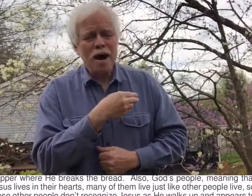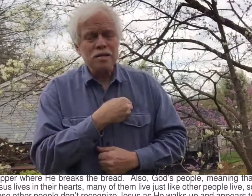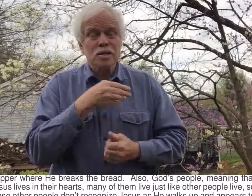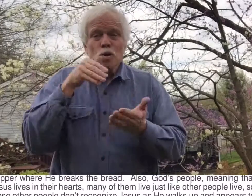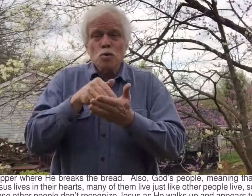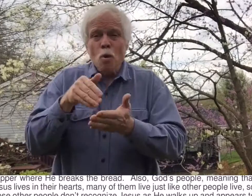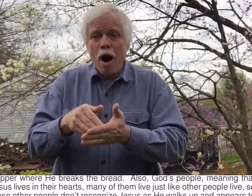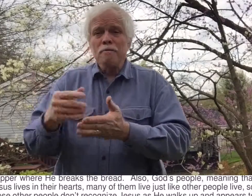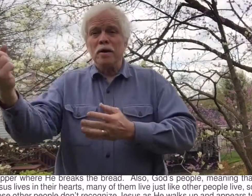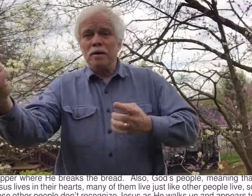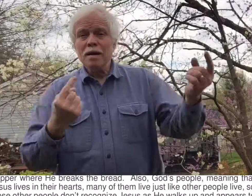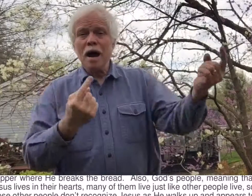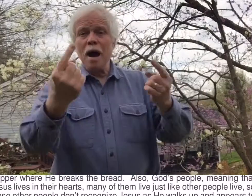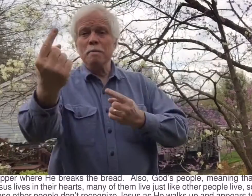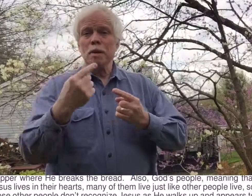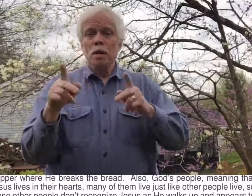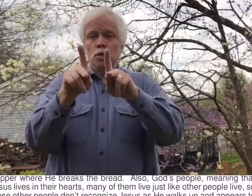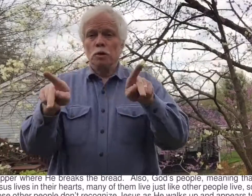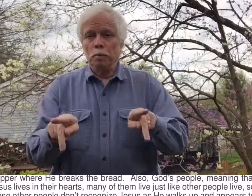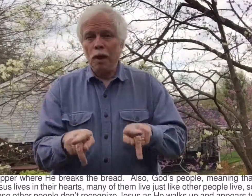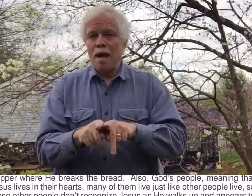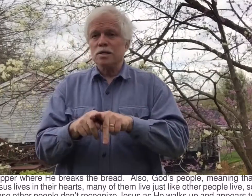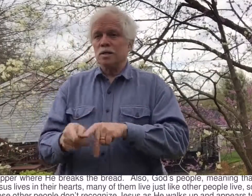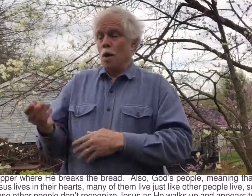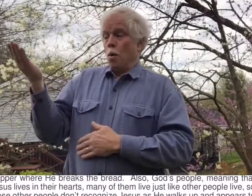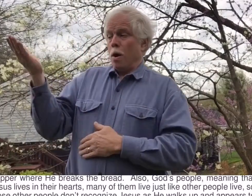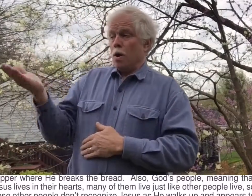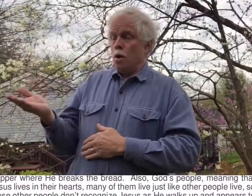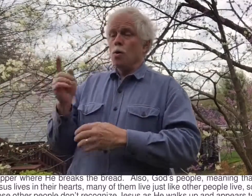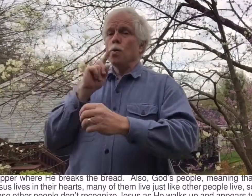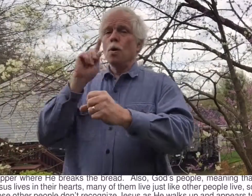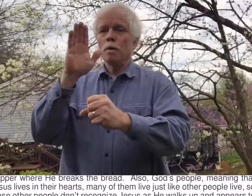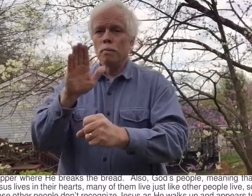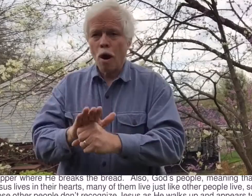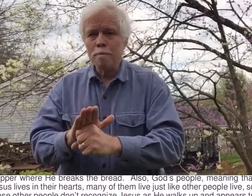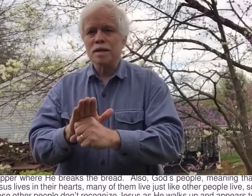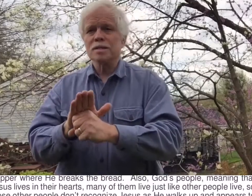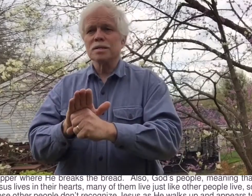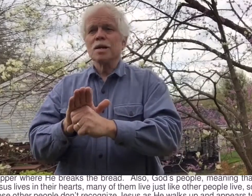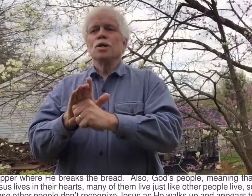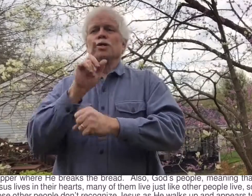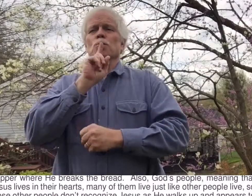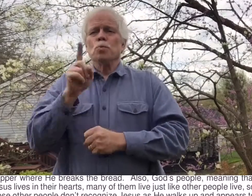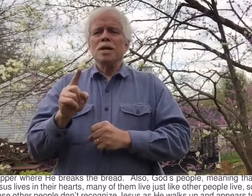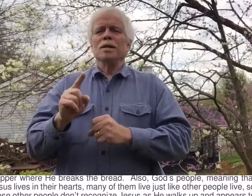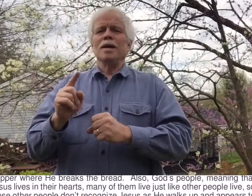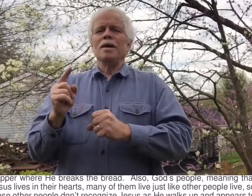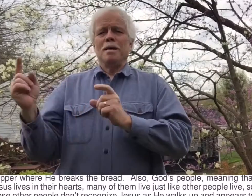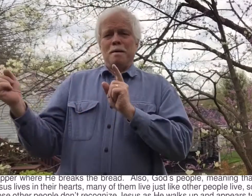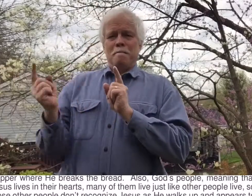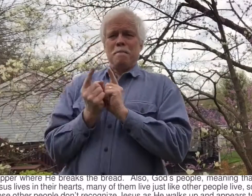us to often come to the place where you promise to really